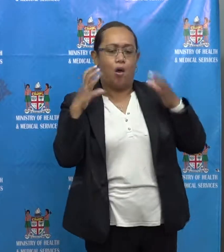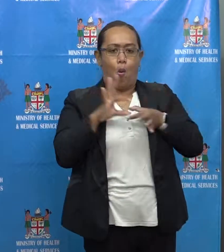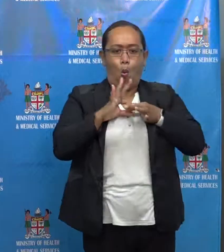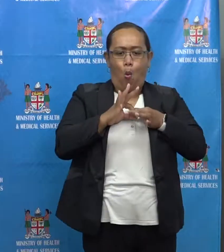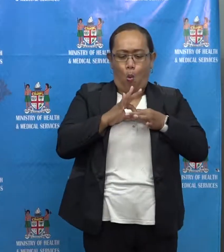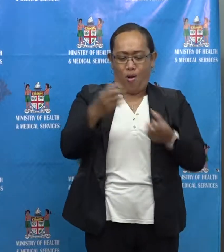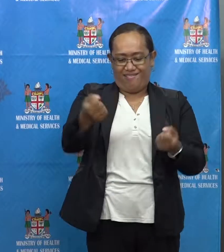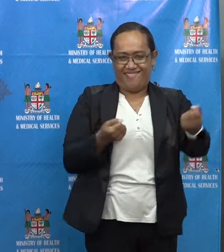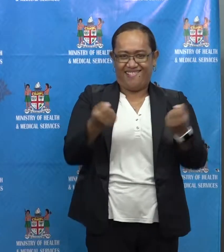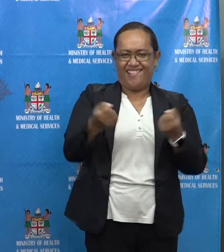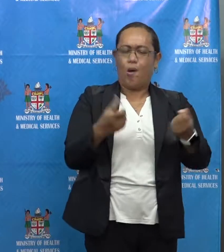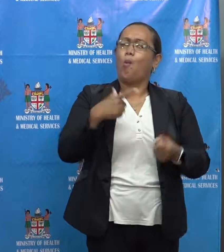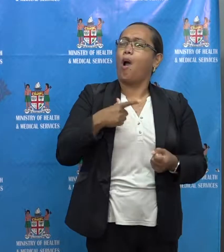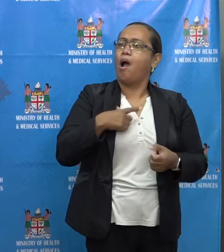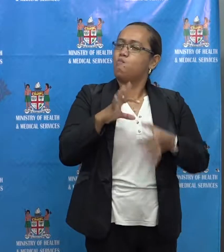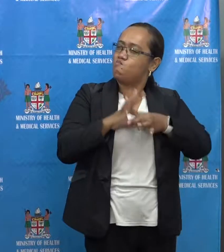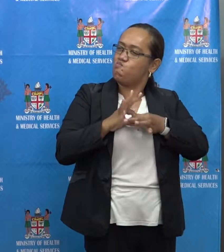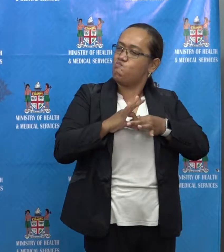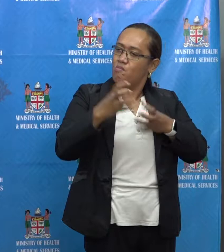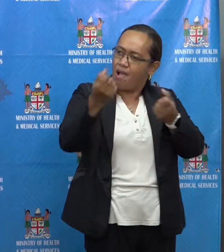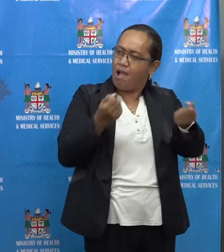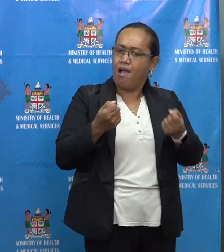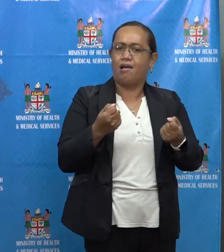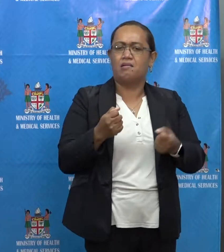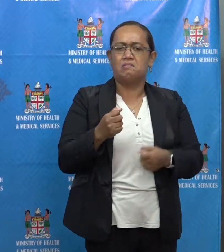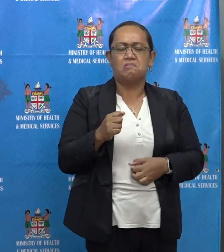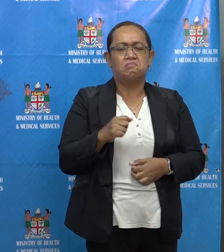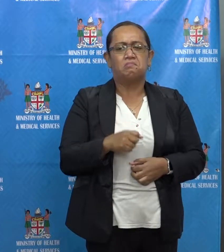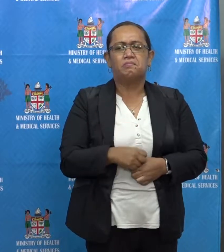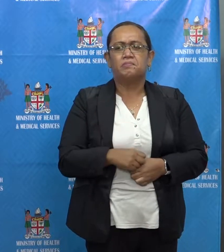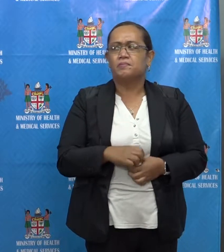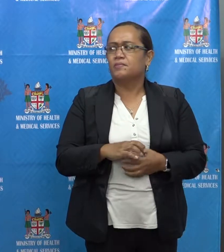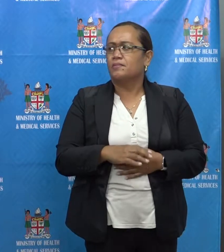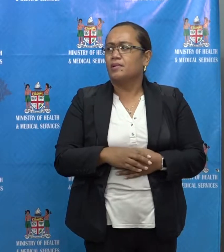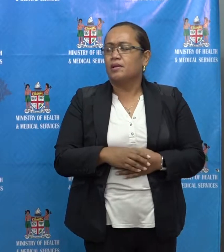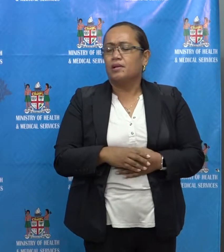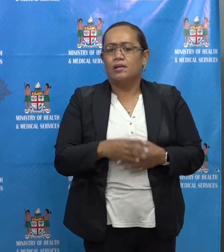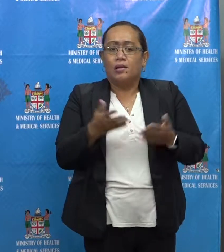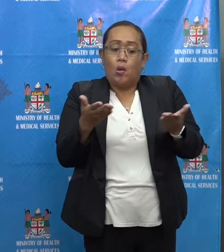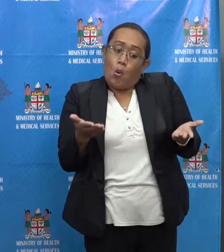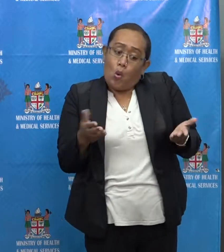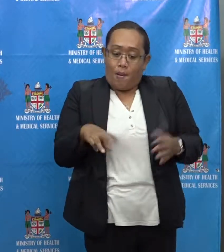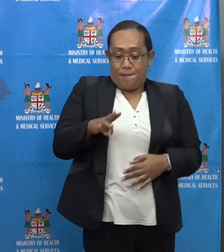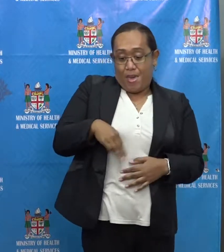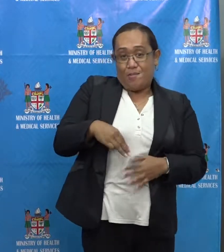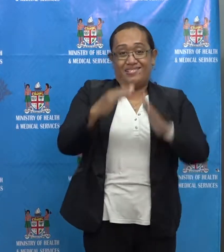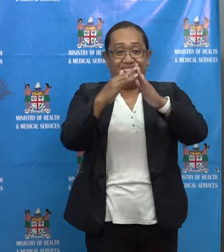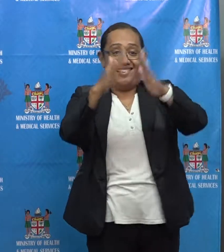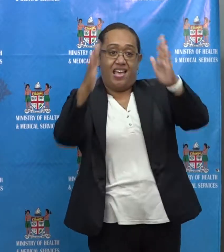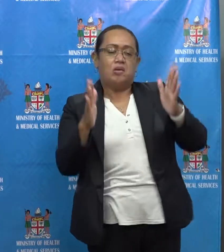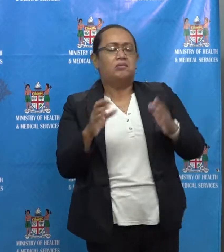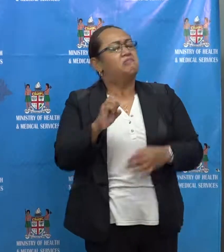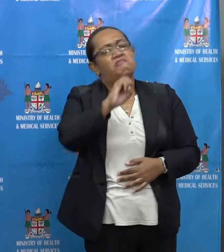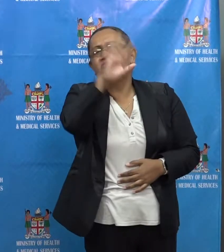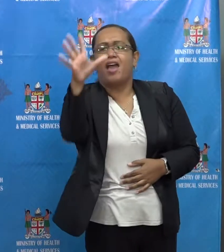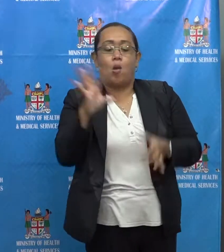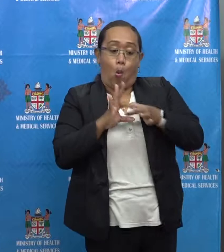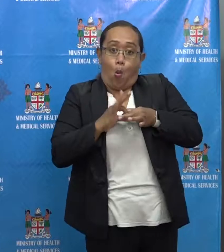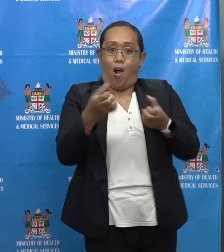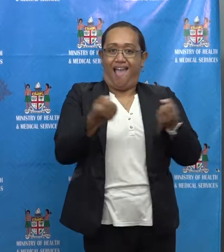vehicles. If you are alone in your personal vehicle or with other members of your household, you don't need to wear a